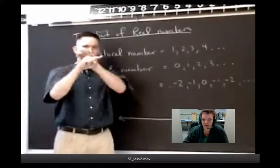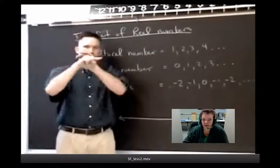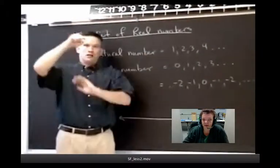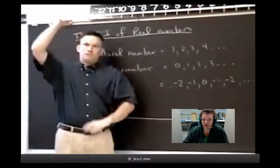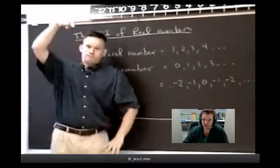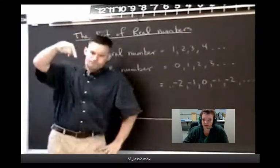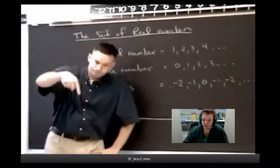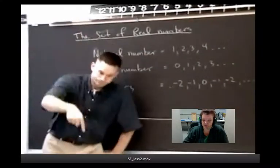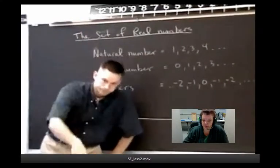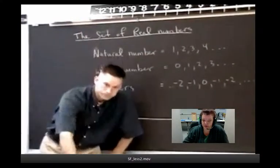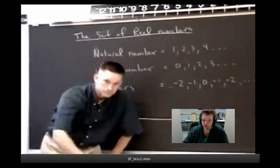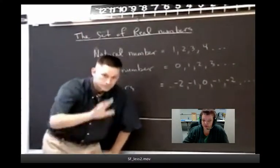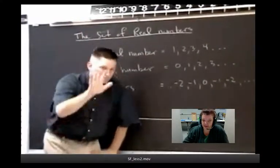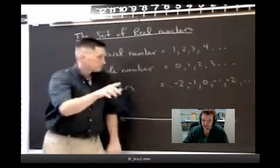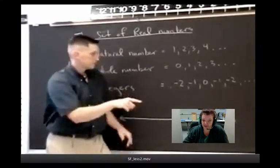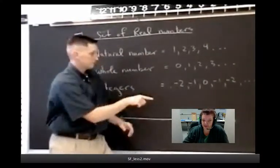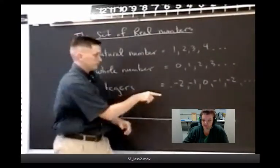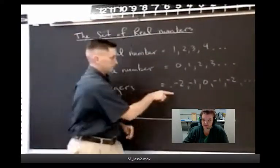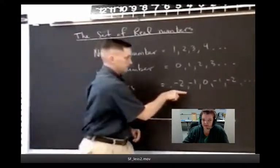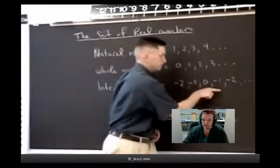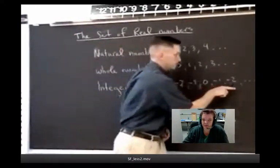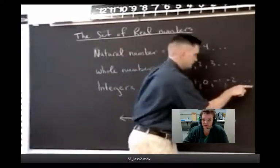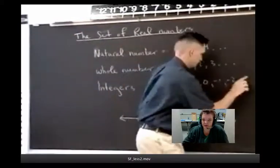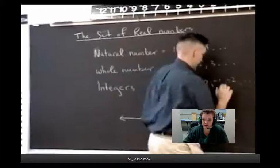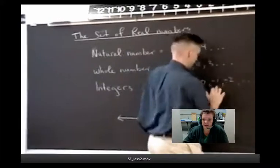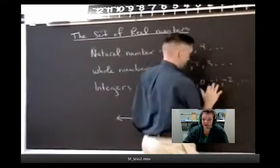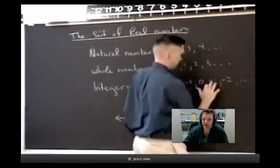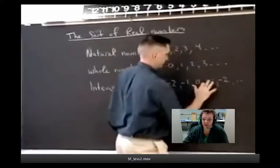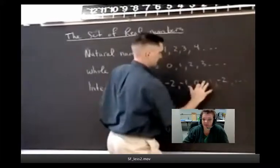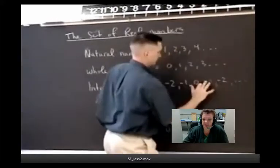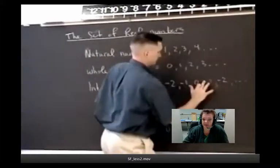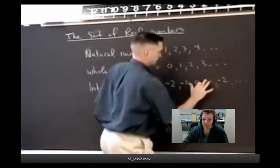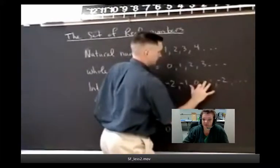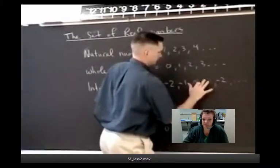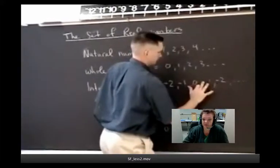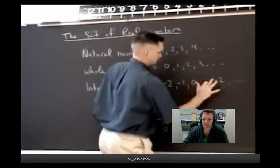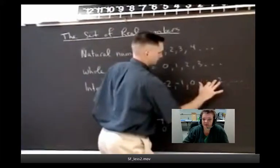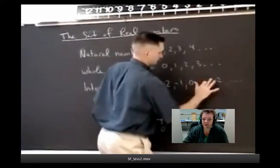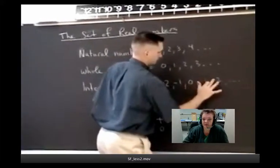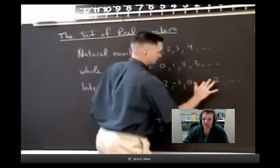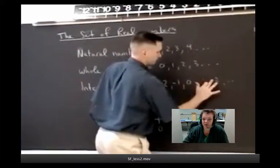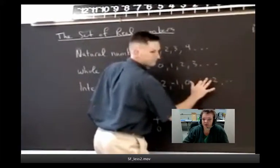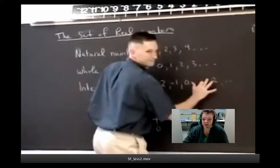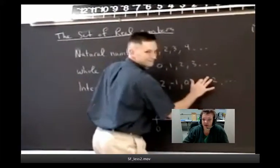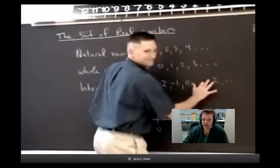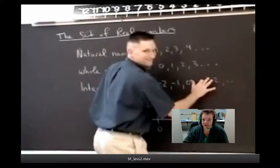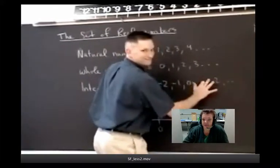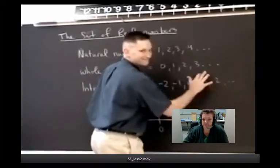The negative numbers go to the left of 0 and the positive ones go to the right.